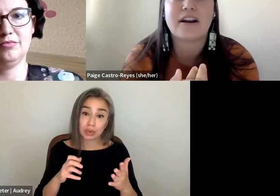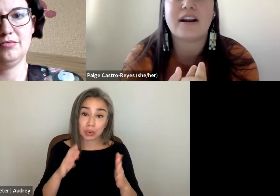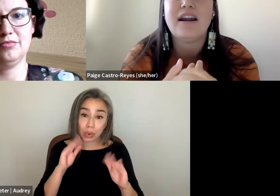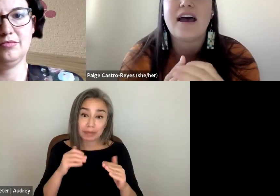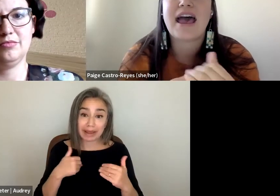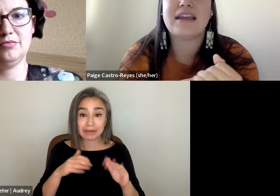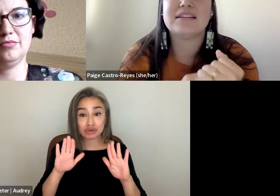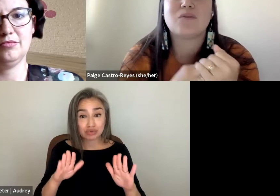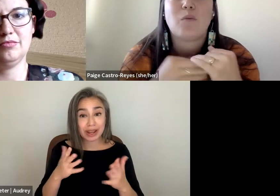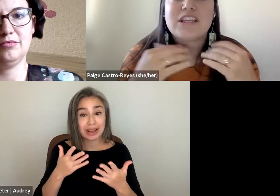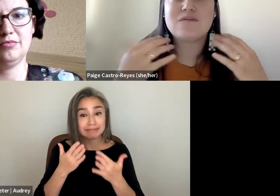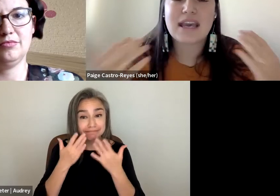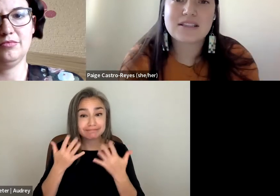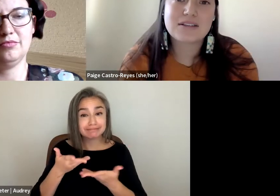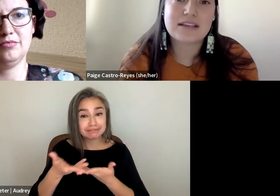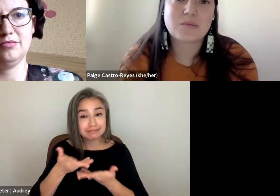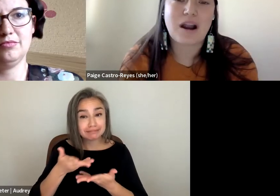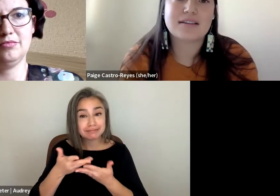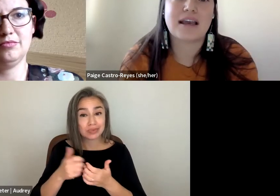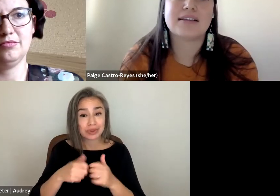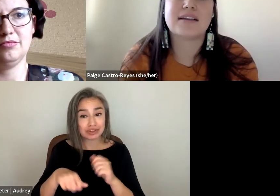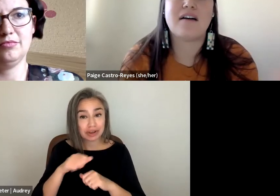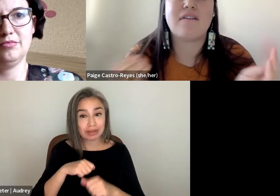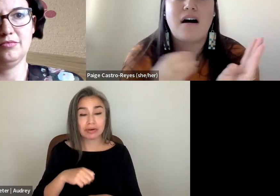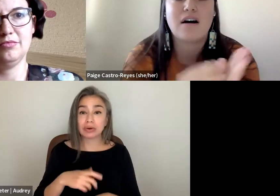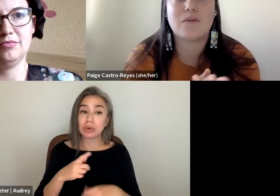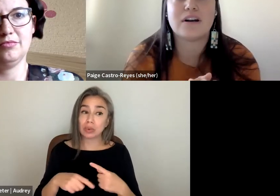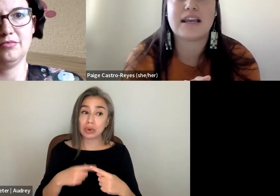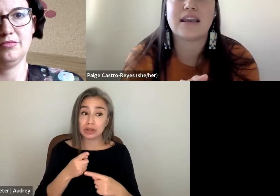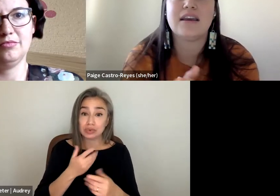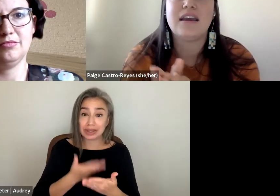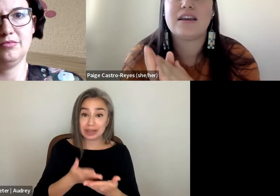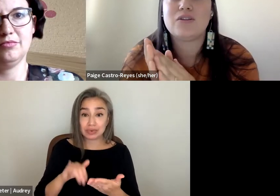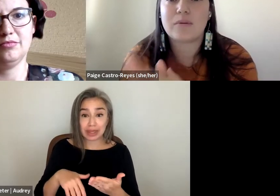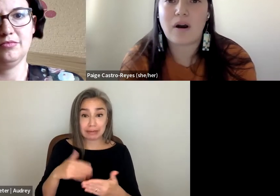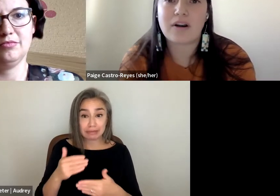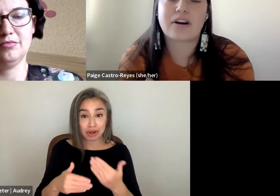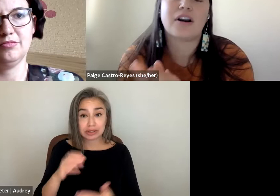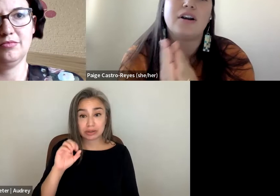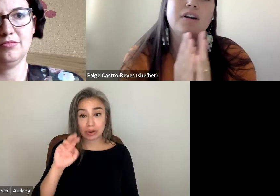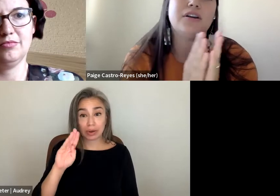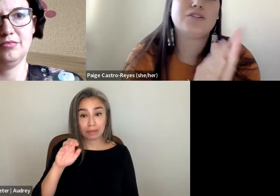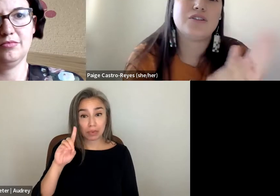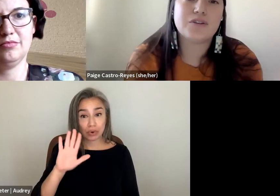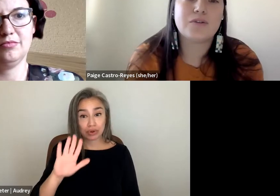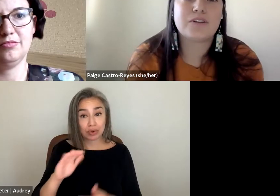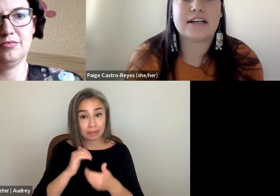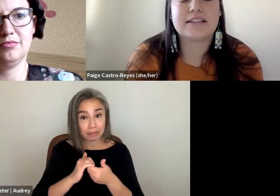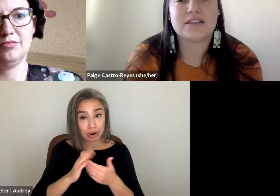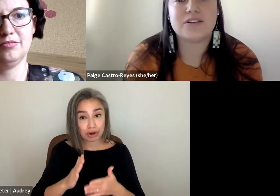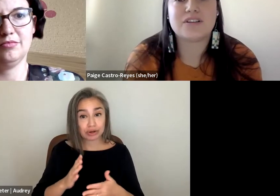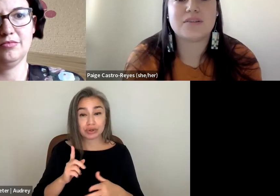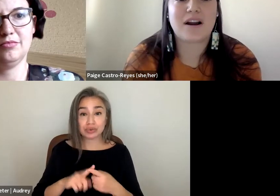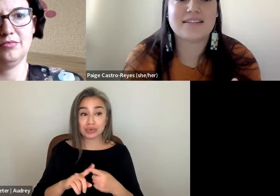each other. And when you get to this process of onboarding your partner to